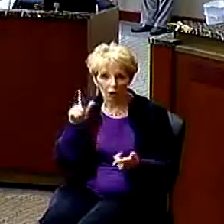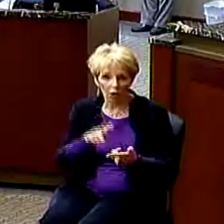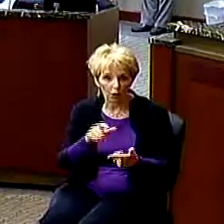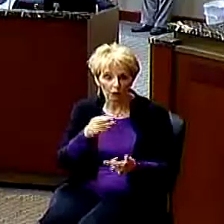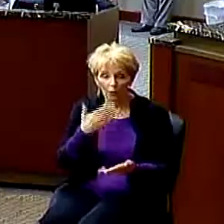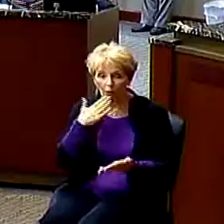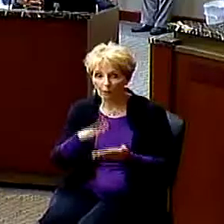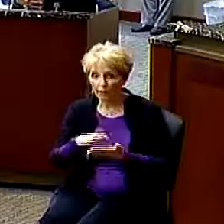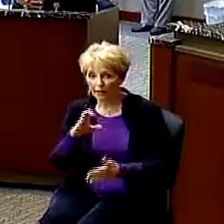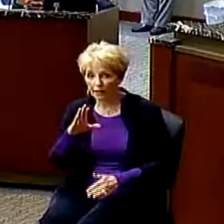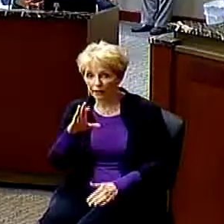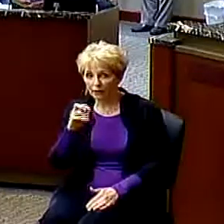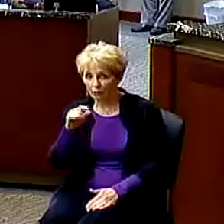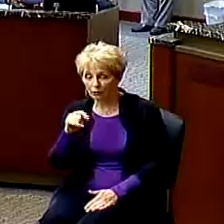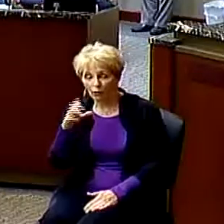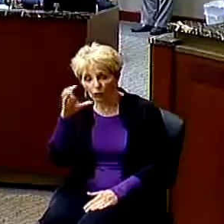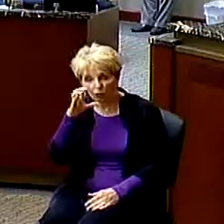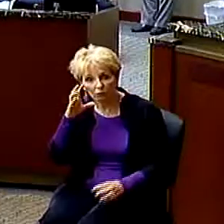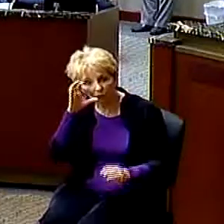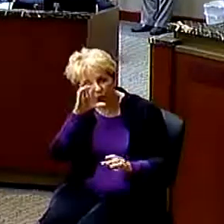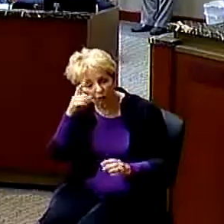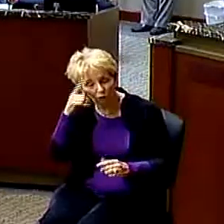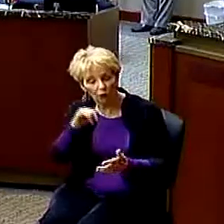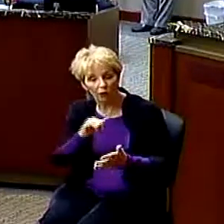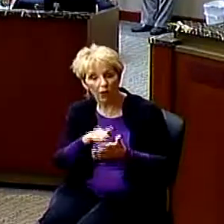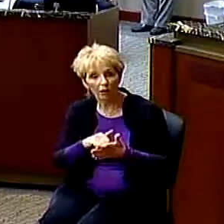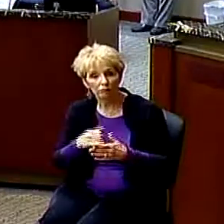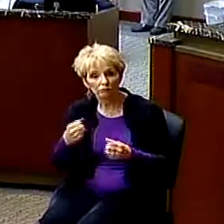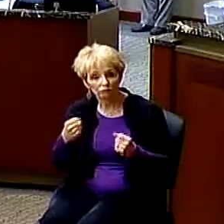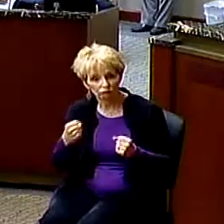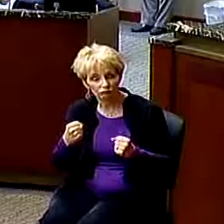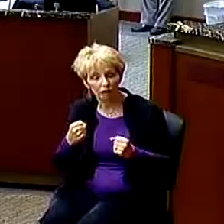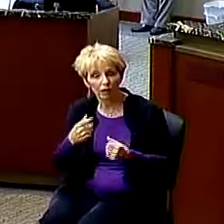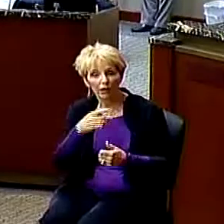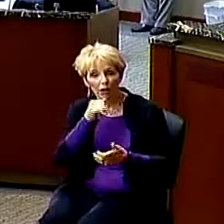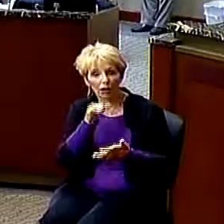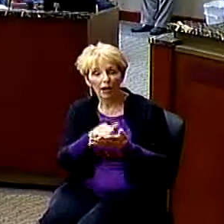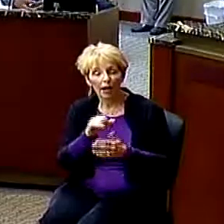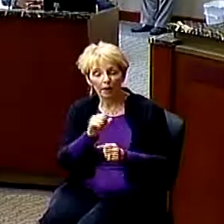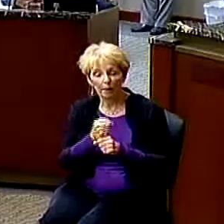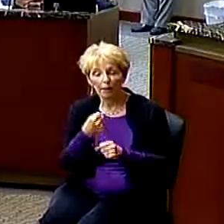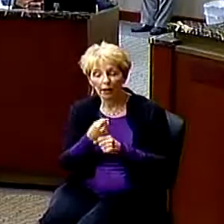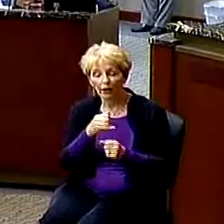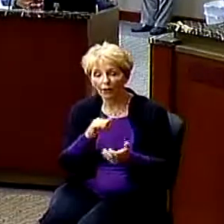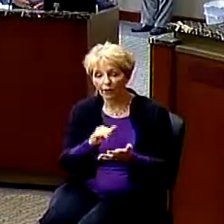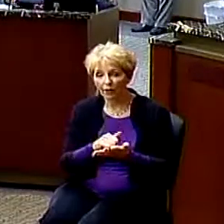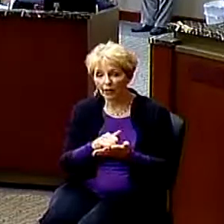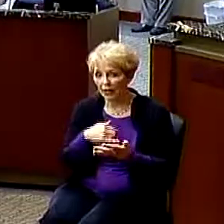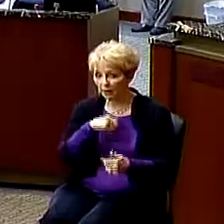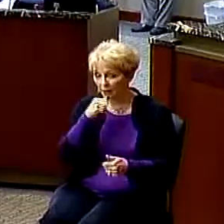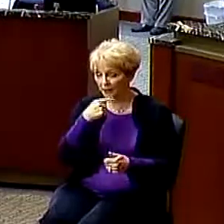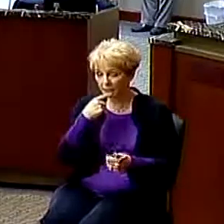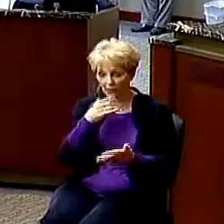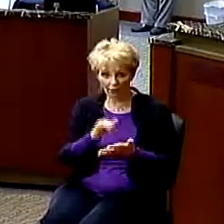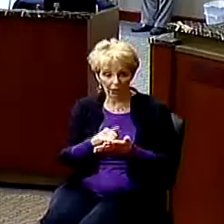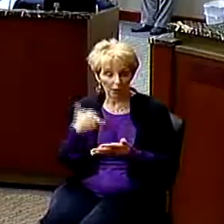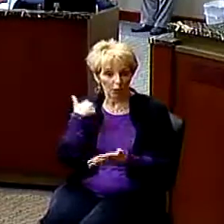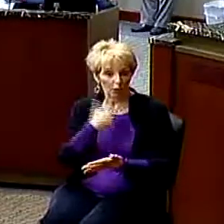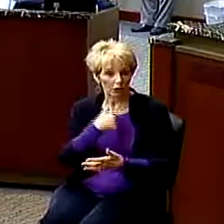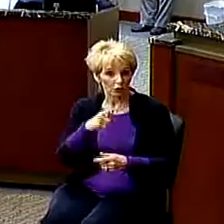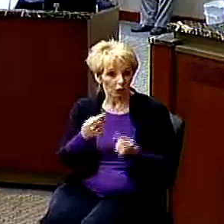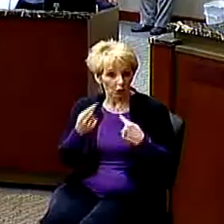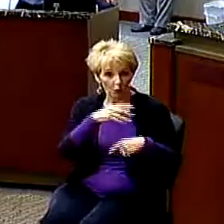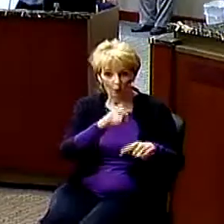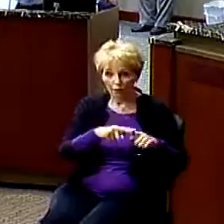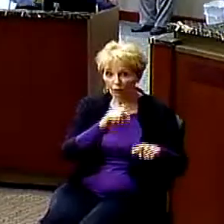bad credit, who are looking just for a foothold, somehow to make it. And I'm not saying that we should go back